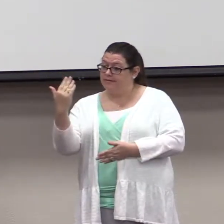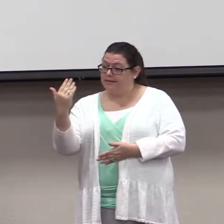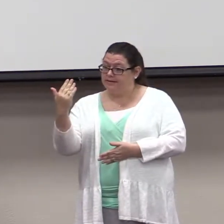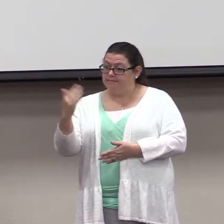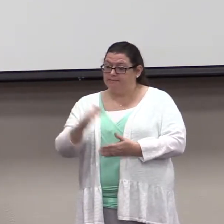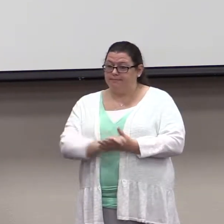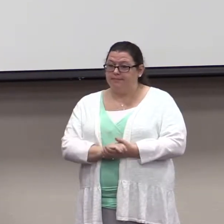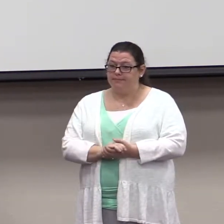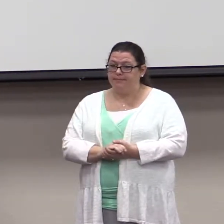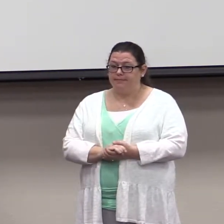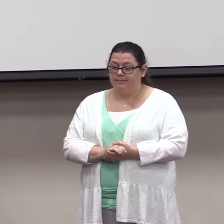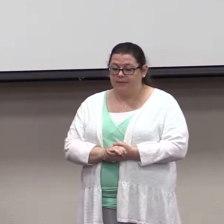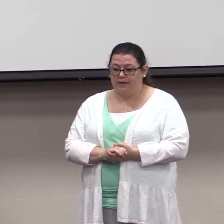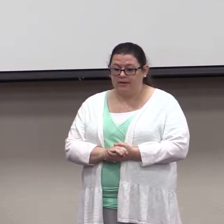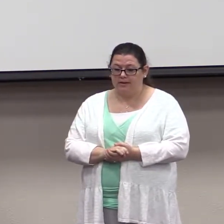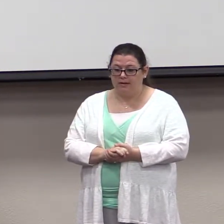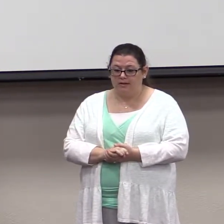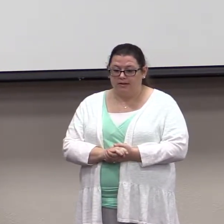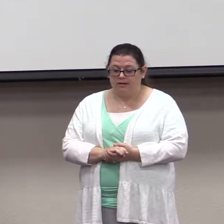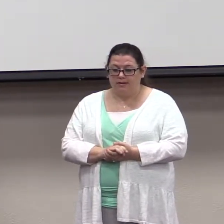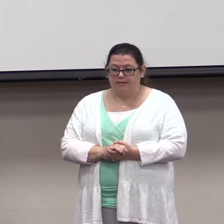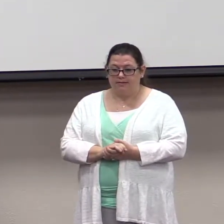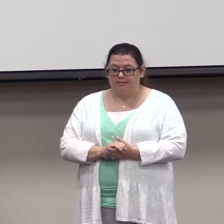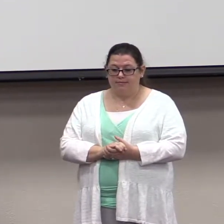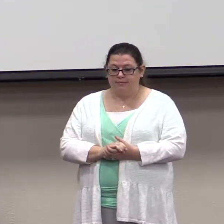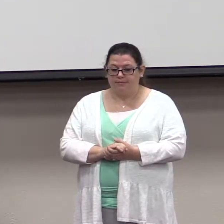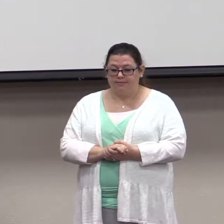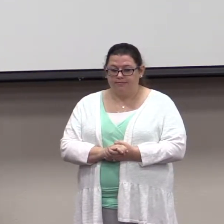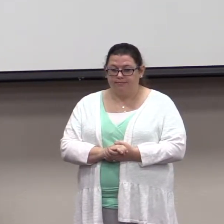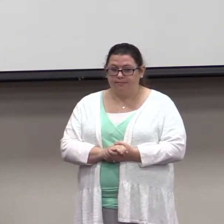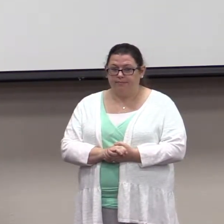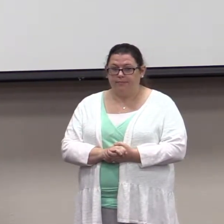11, verse 15.